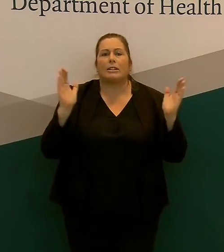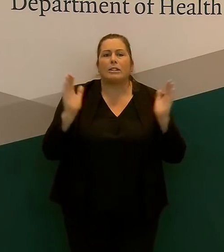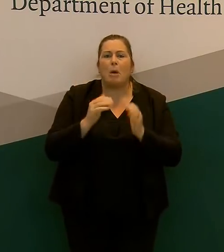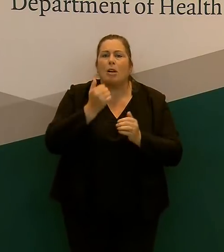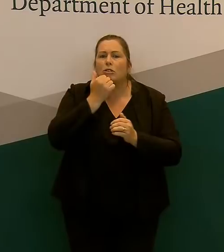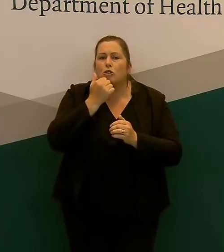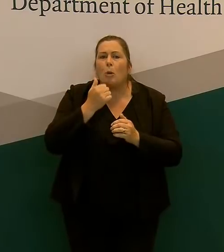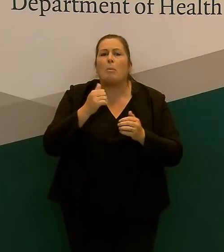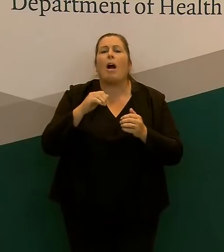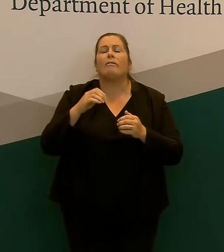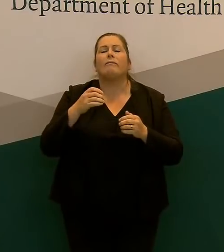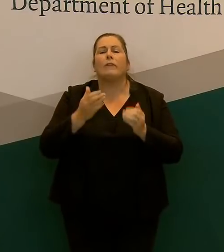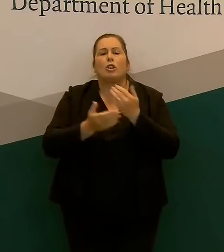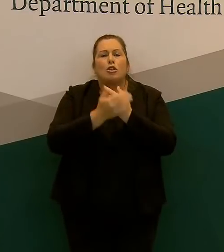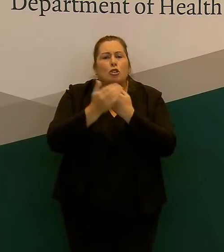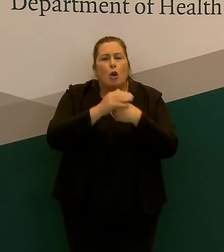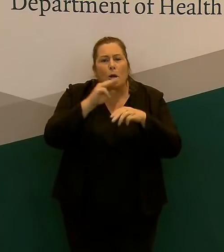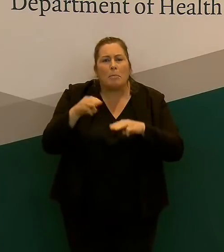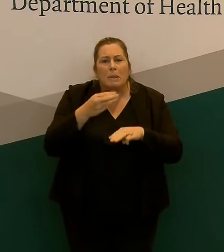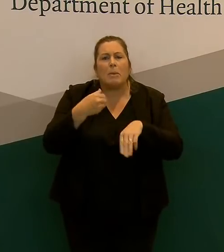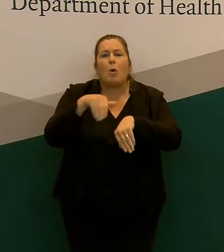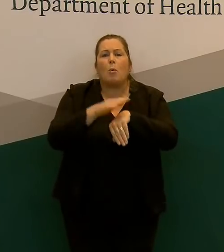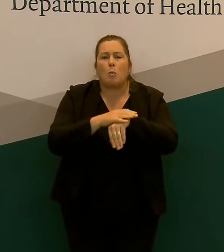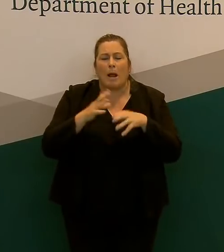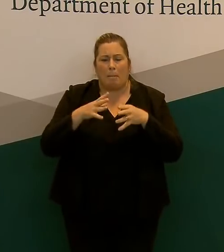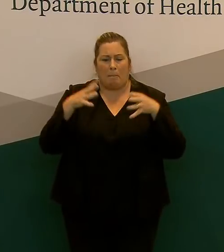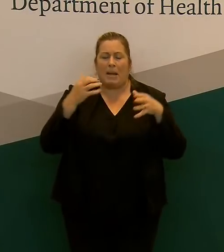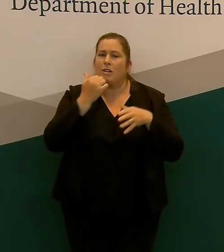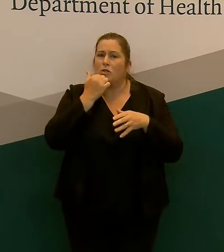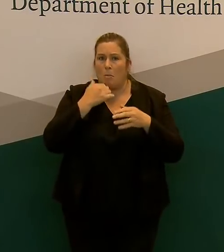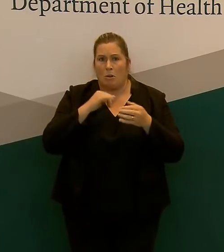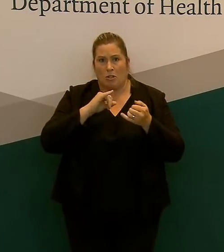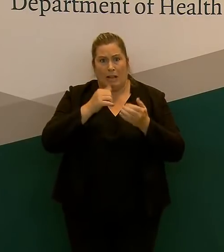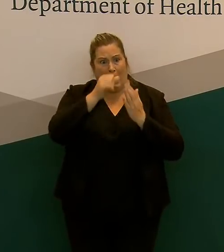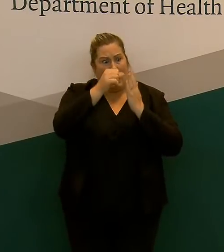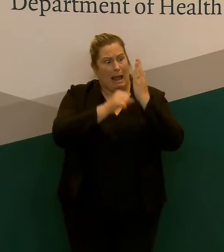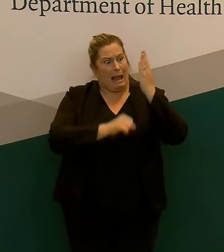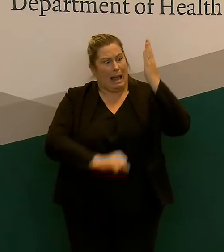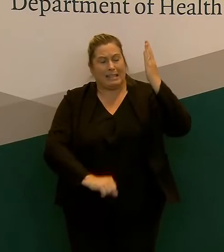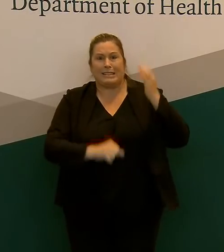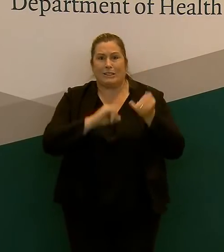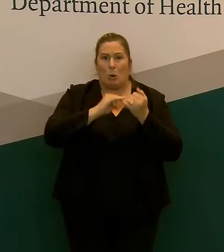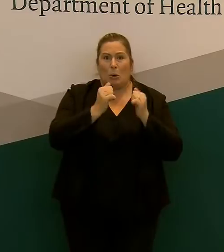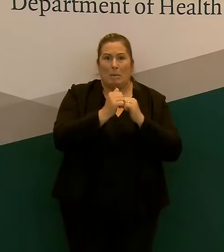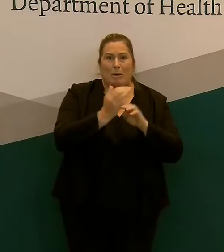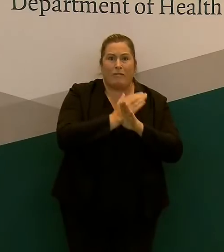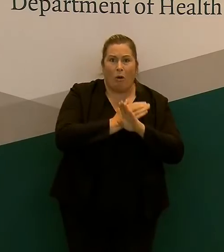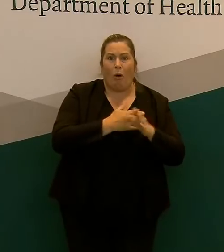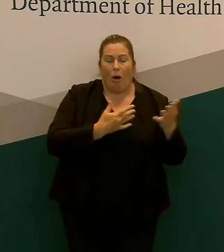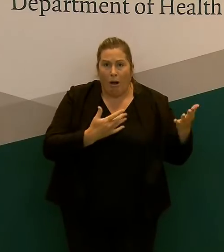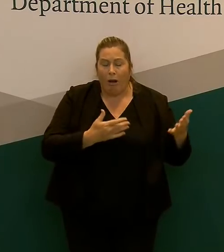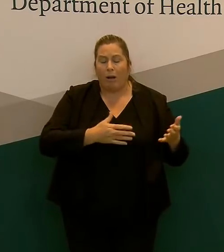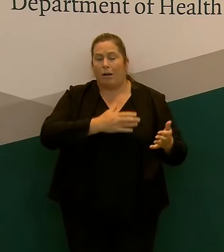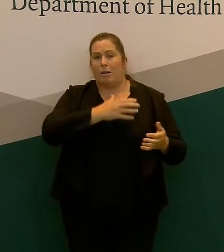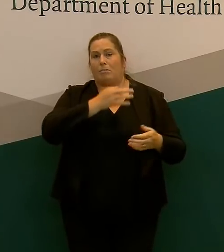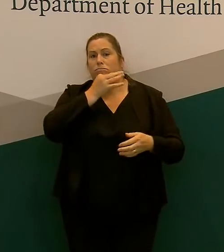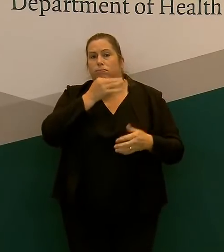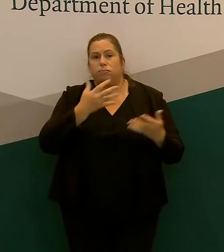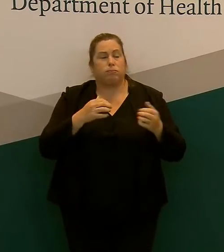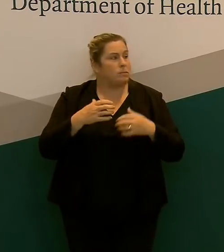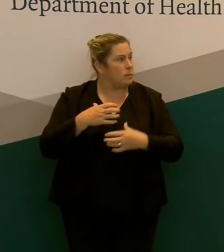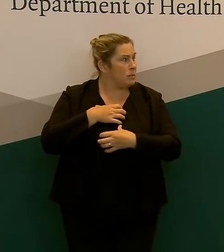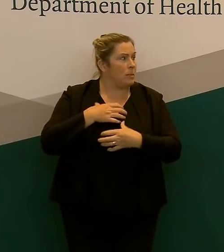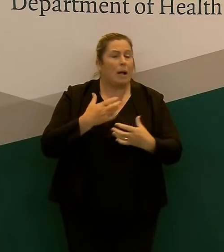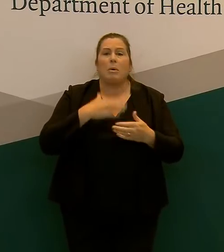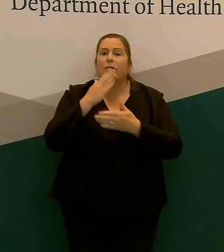young people where very large numbers of contacts were involved in those cases. And we have seen some examples